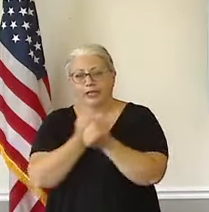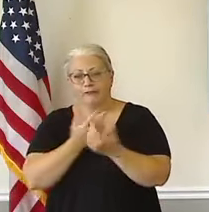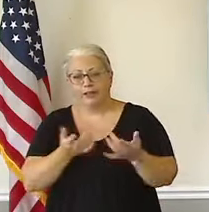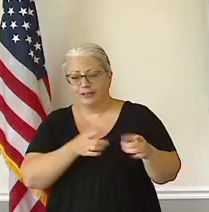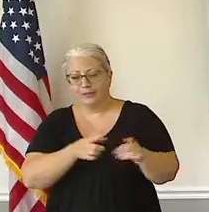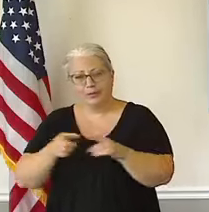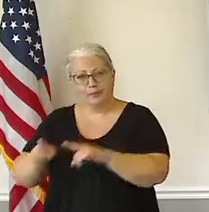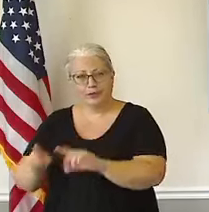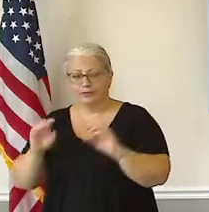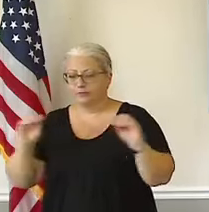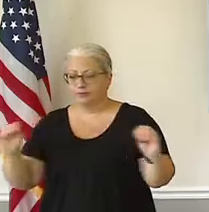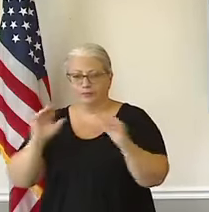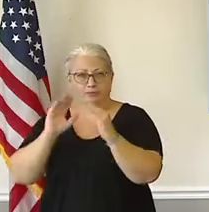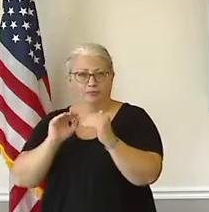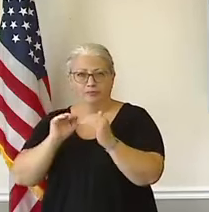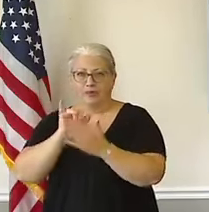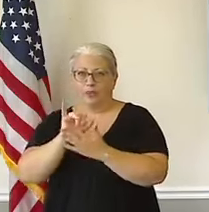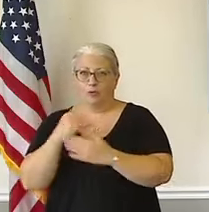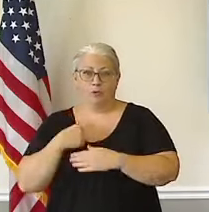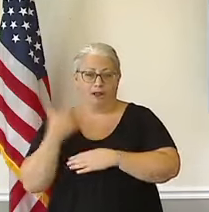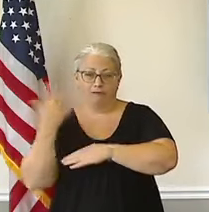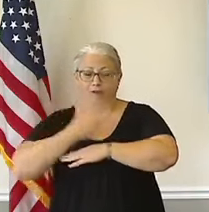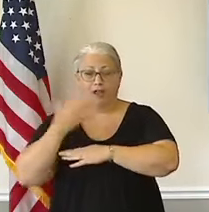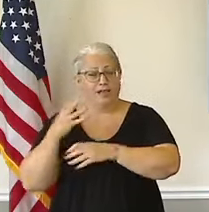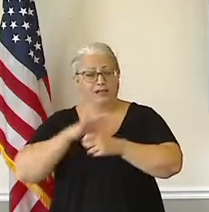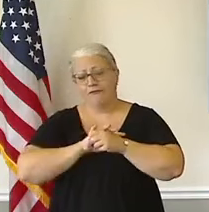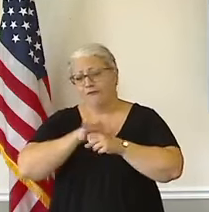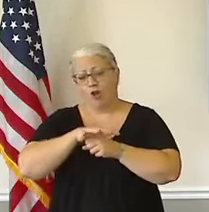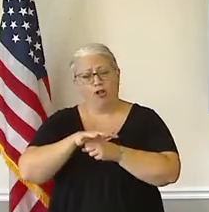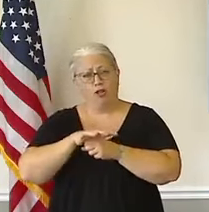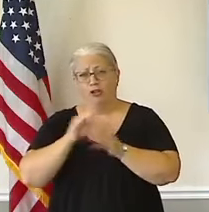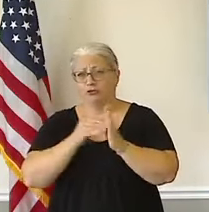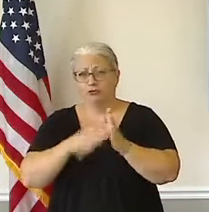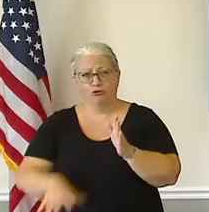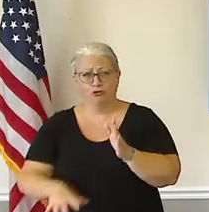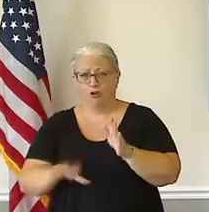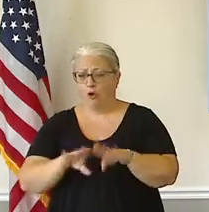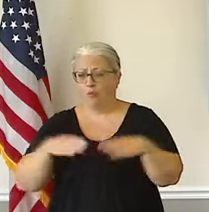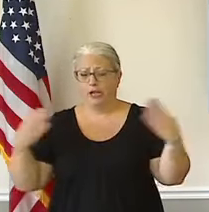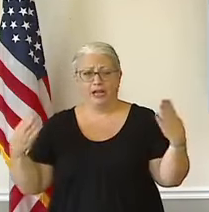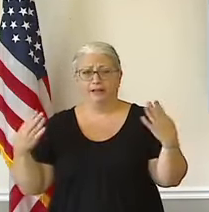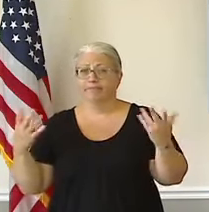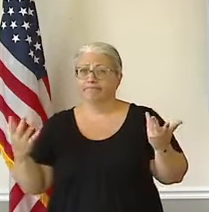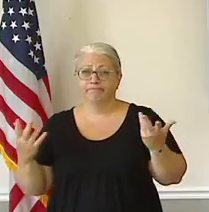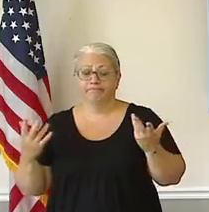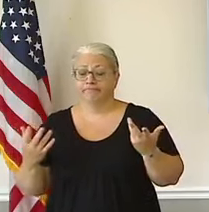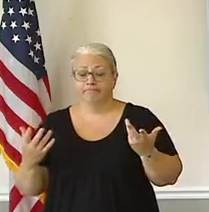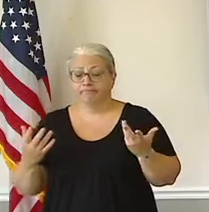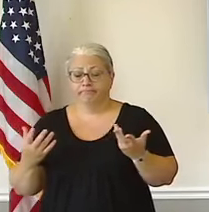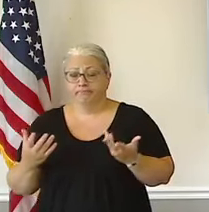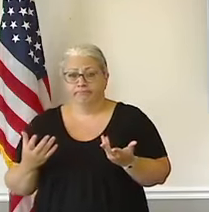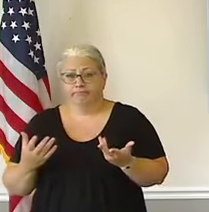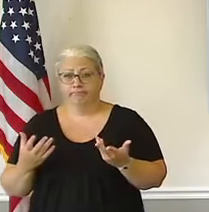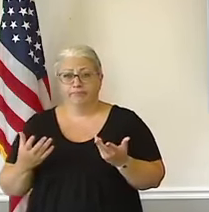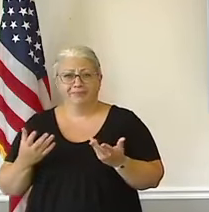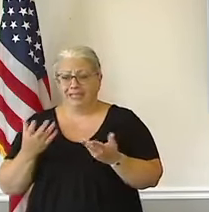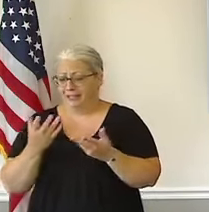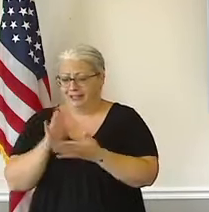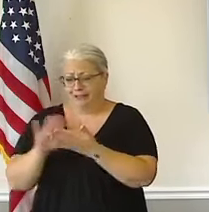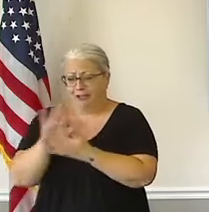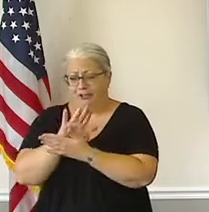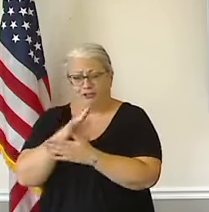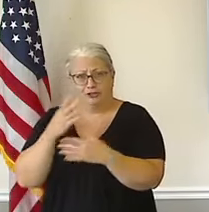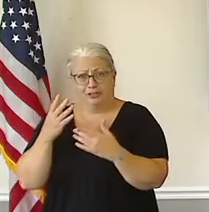there is no expectation that we would have 5 days a week full student activities currently. I mean, even at